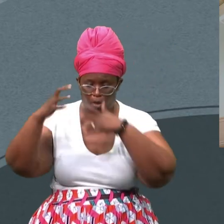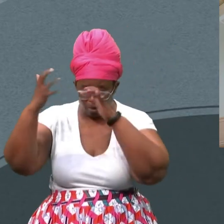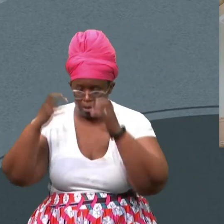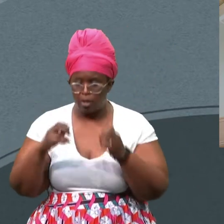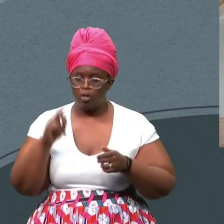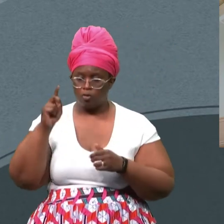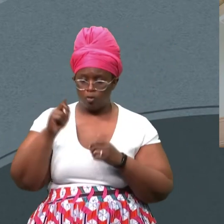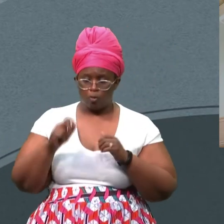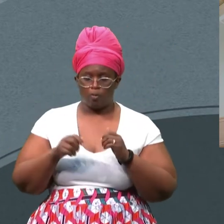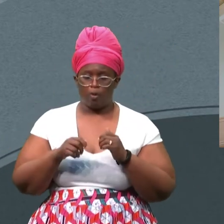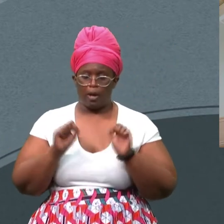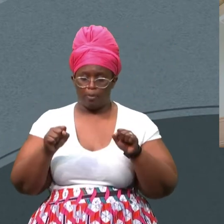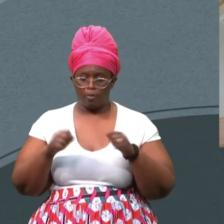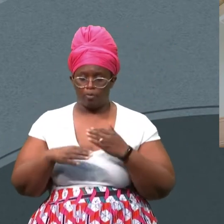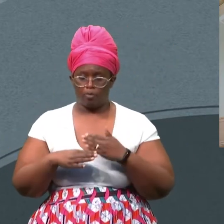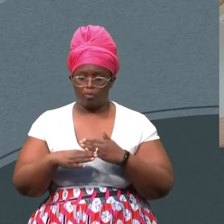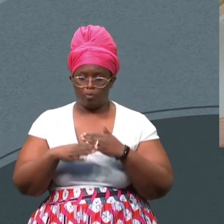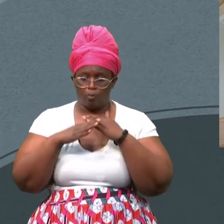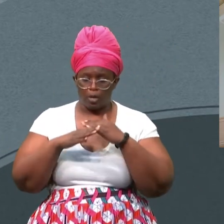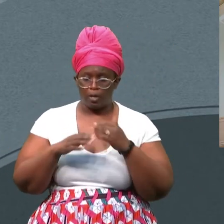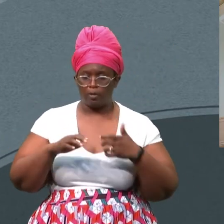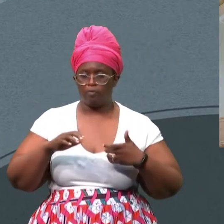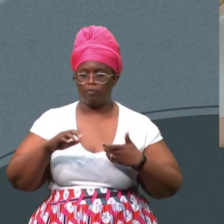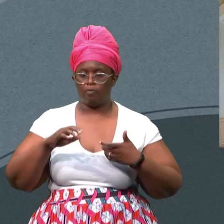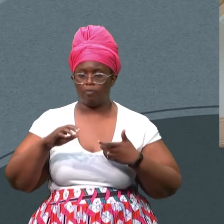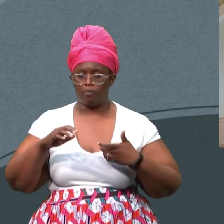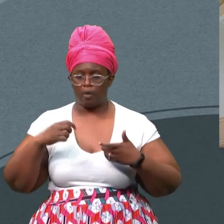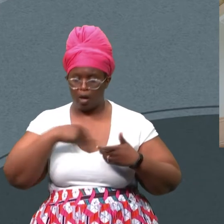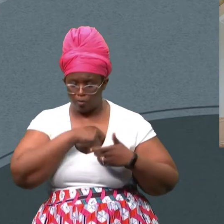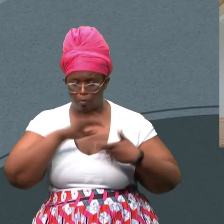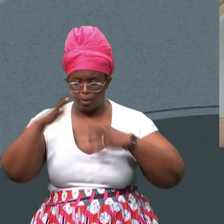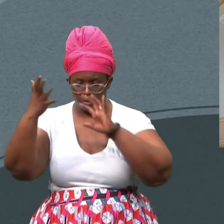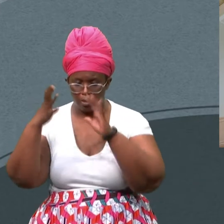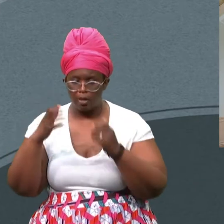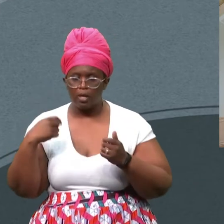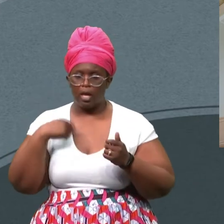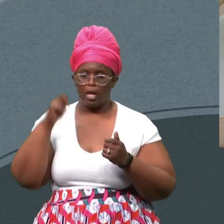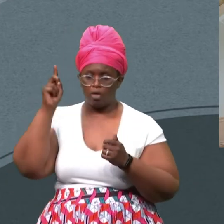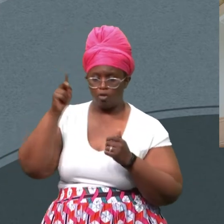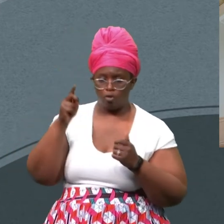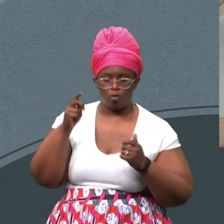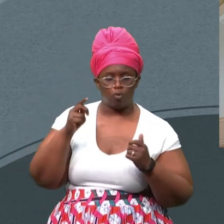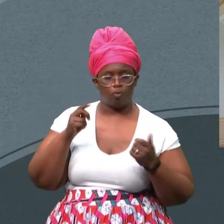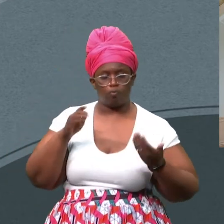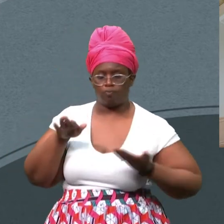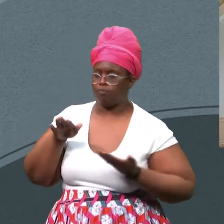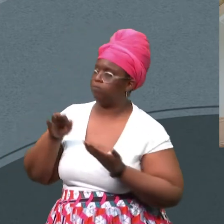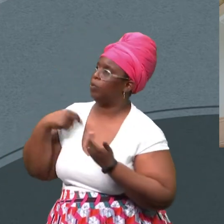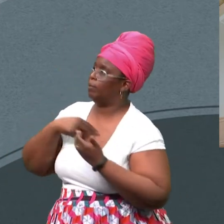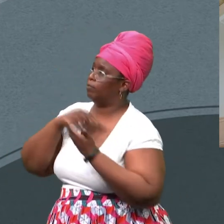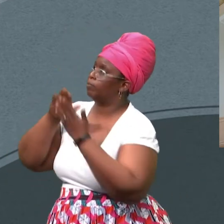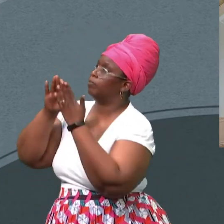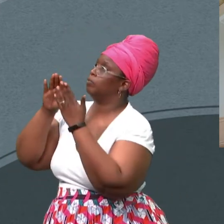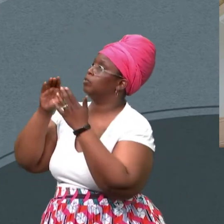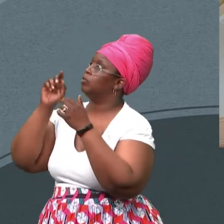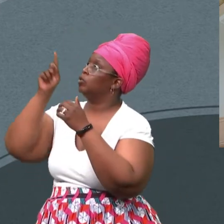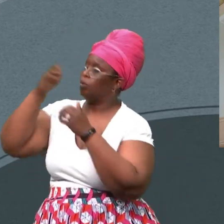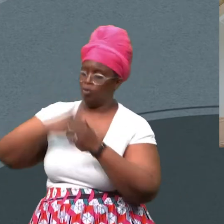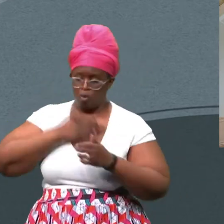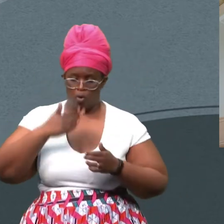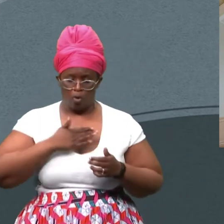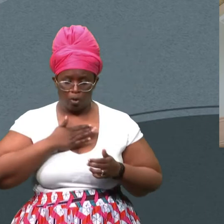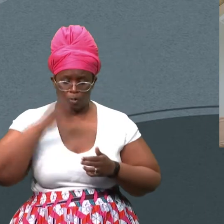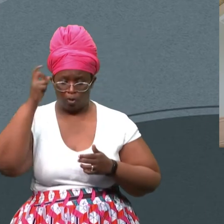all from stumbling, and present all of us before his presence with joy. To the only wise God, our Savior, be